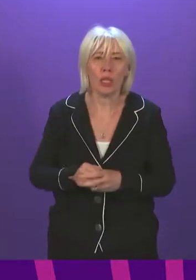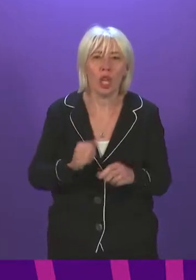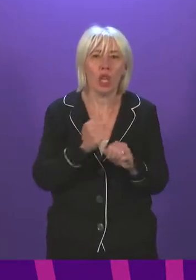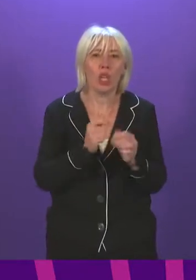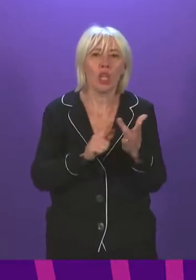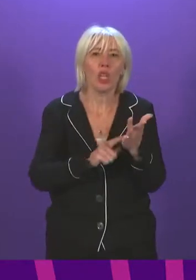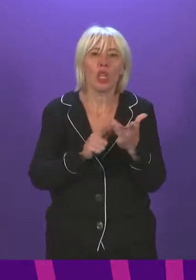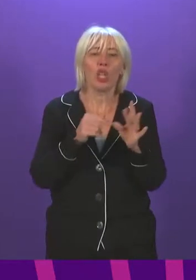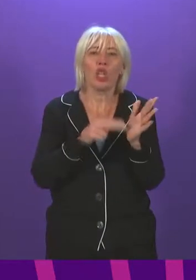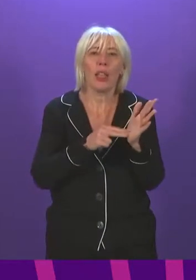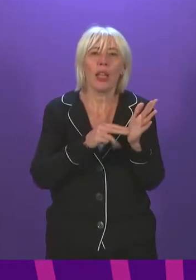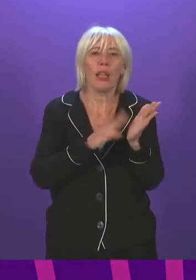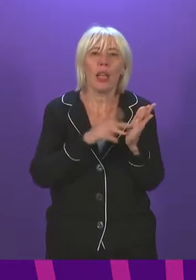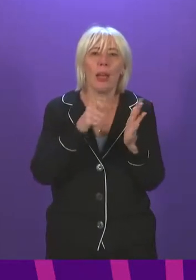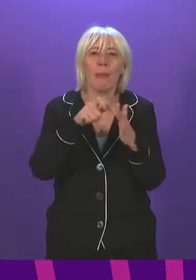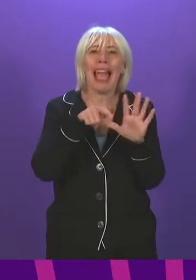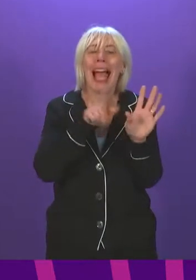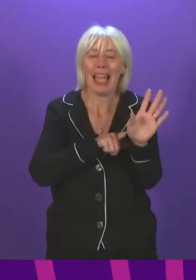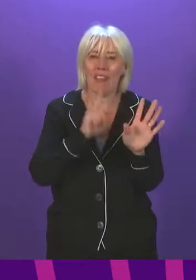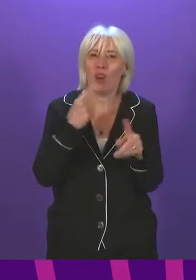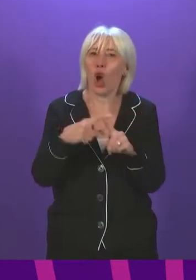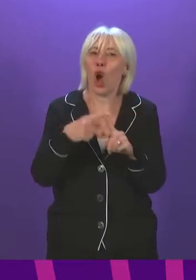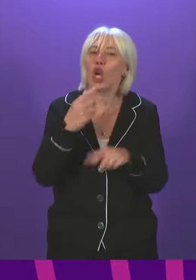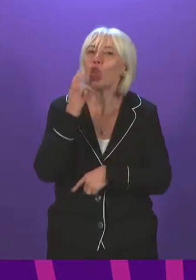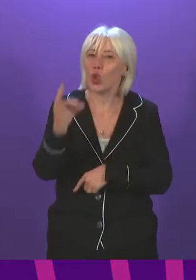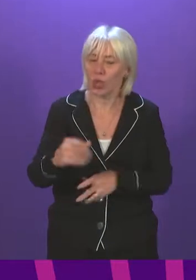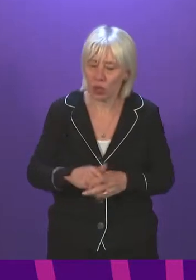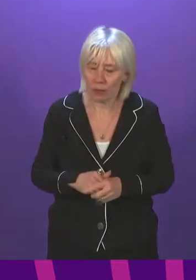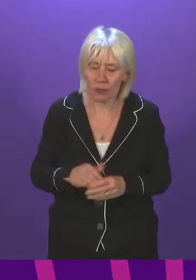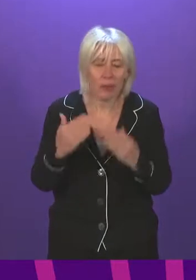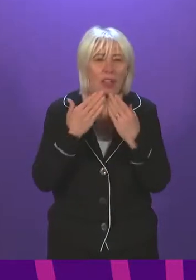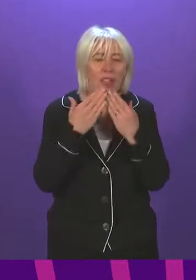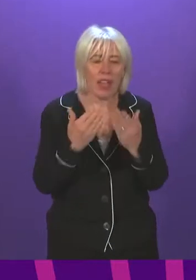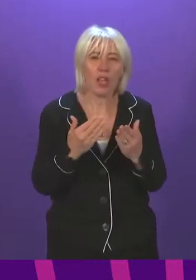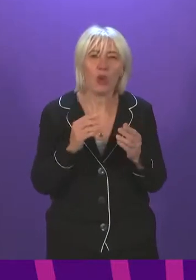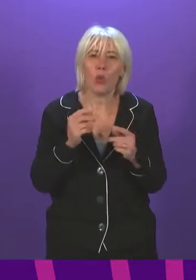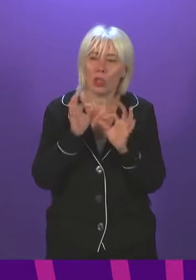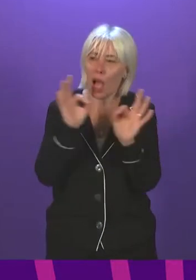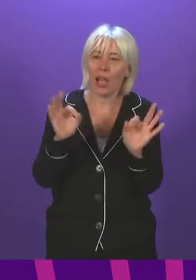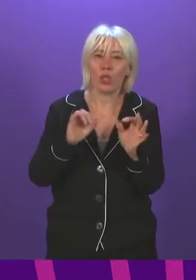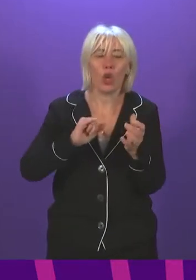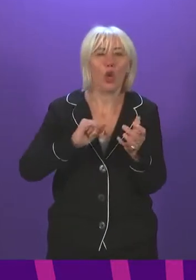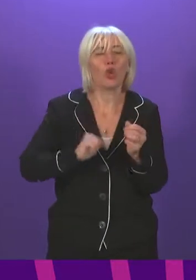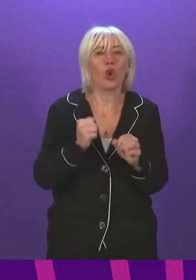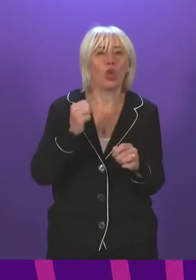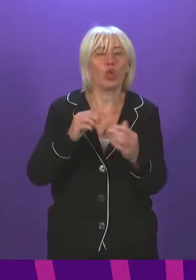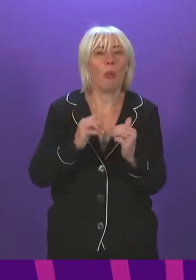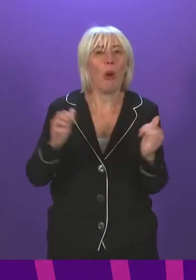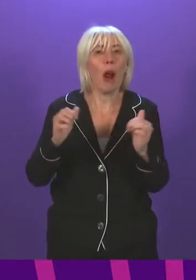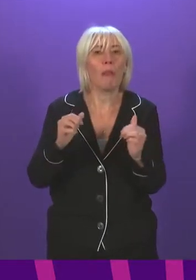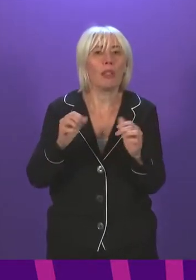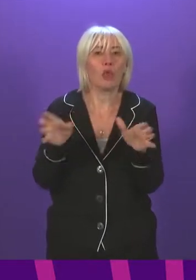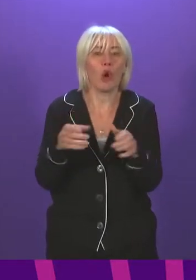Gillian Mackay to ask the urgent question. Thank you, Deputy Presiding Officer. To ask the Scottish Parliamentary Corporate Body for what reason it applied